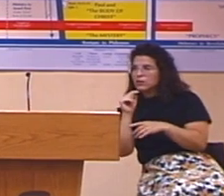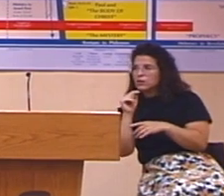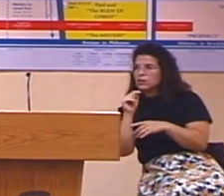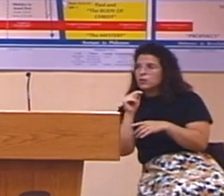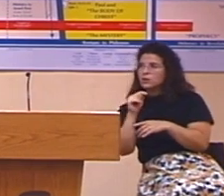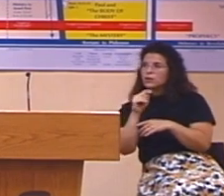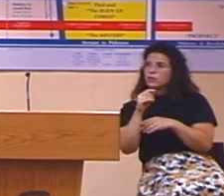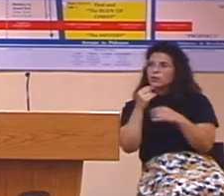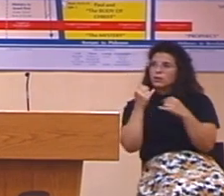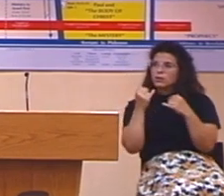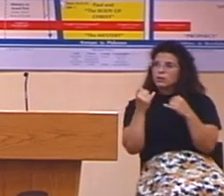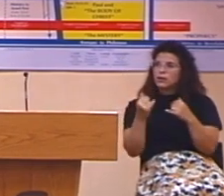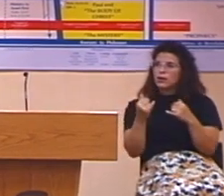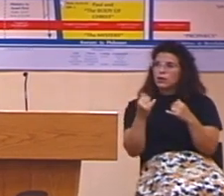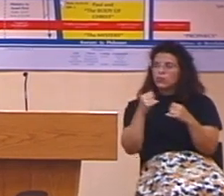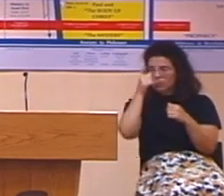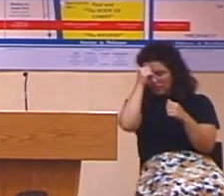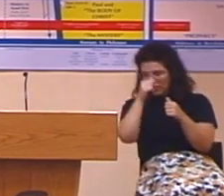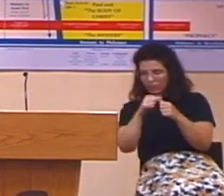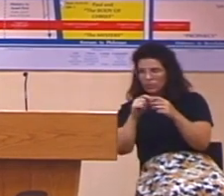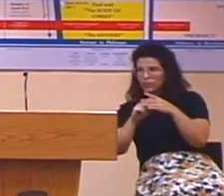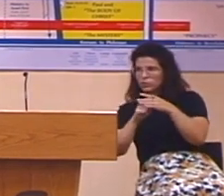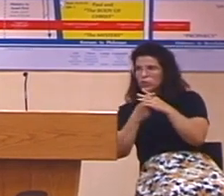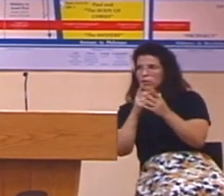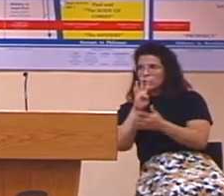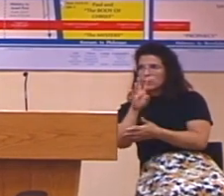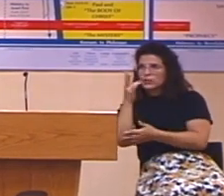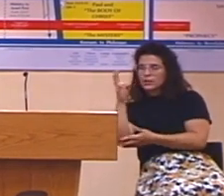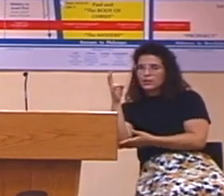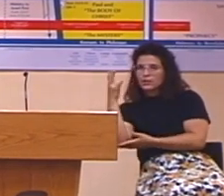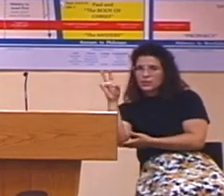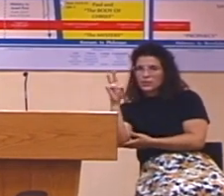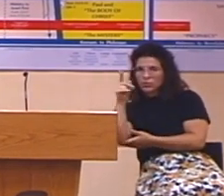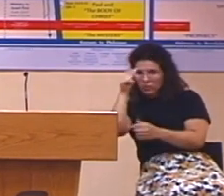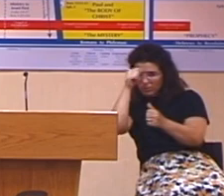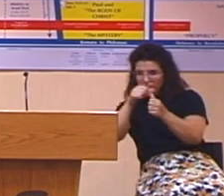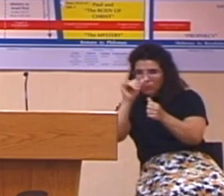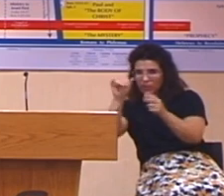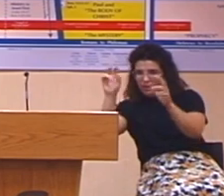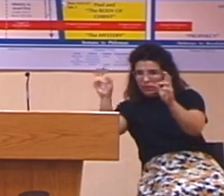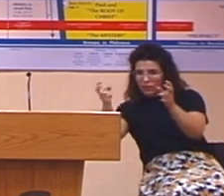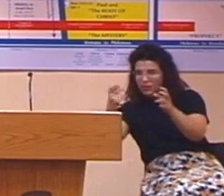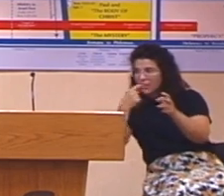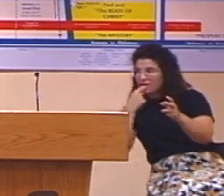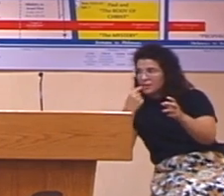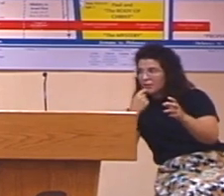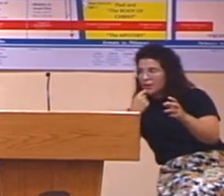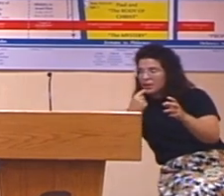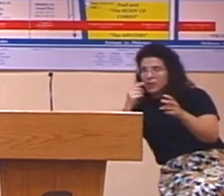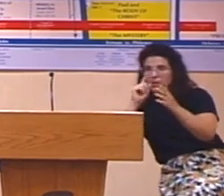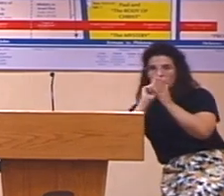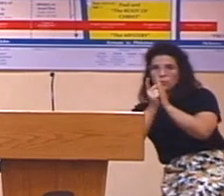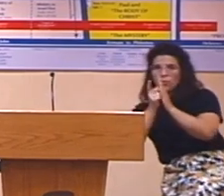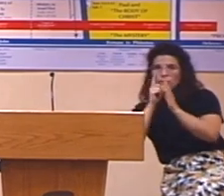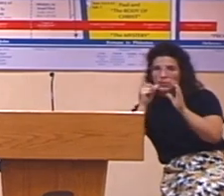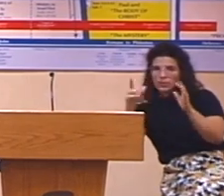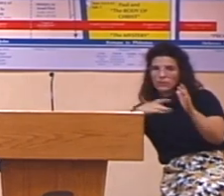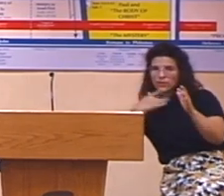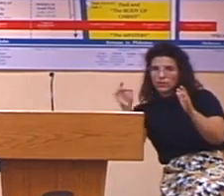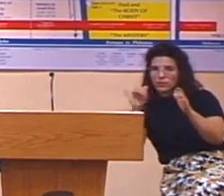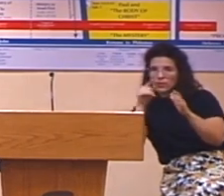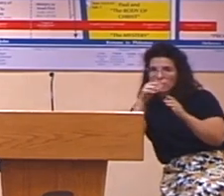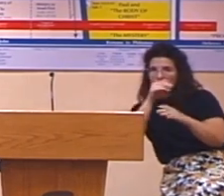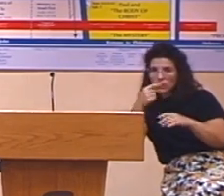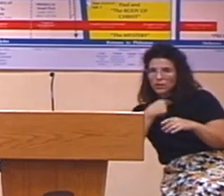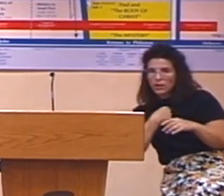Now, remember where we started in 4:17? Remember that little phrase I'd said? In the moment, does it feel like it for you